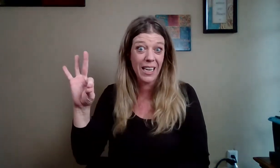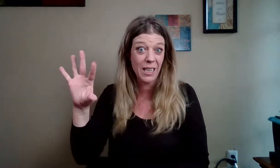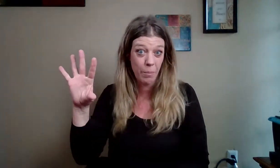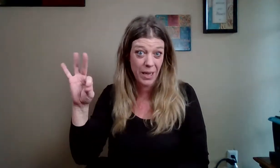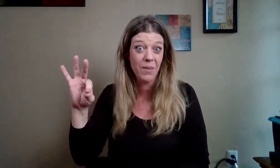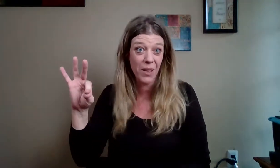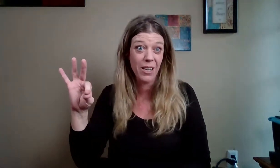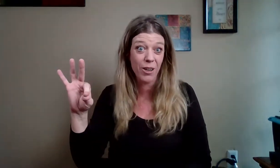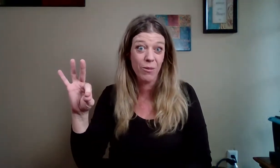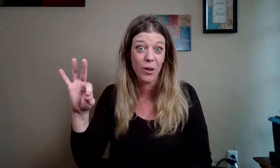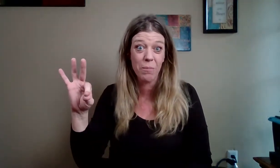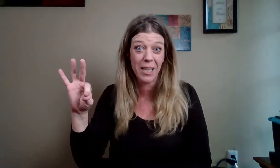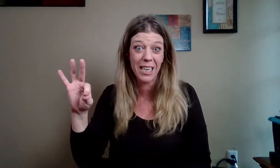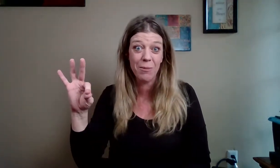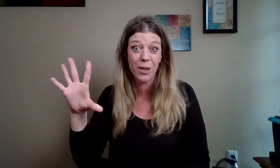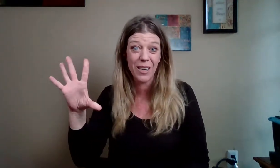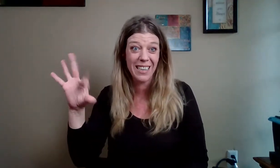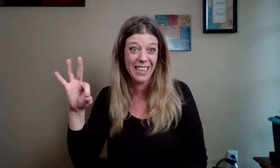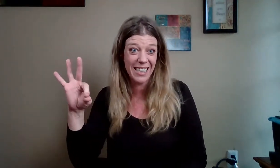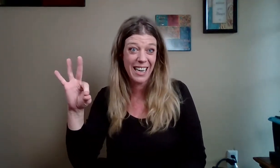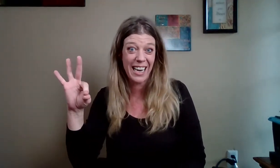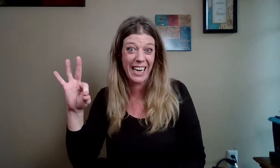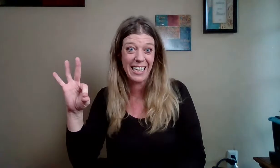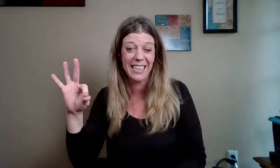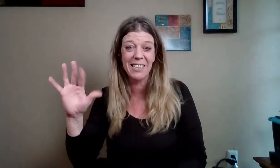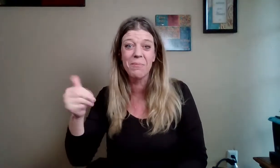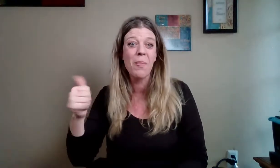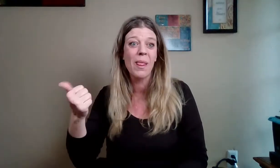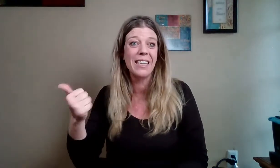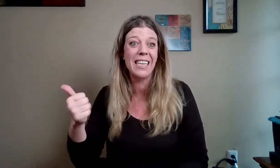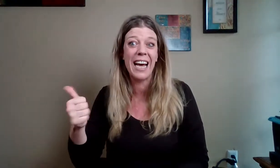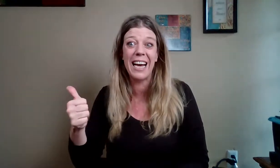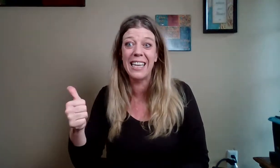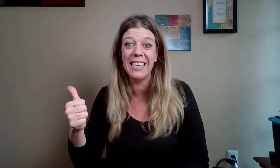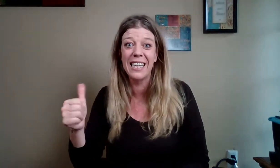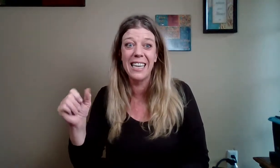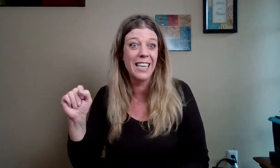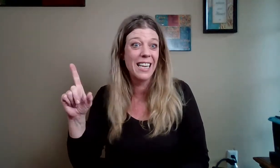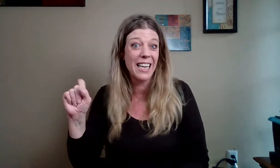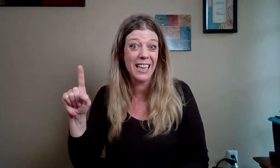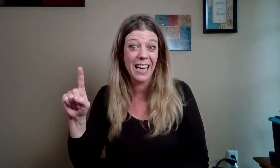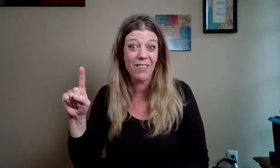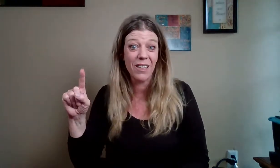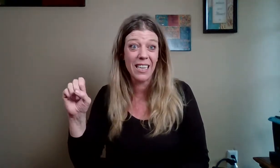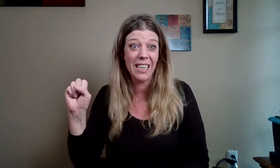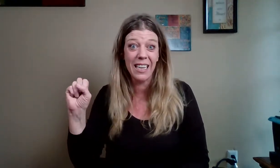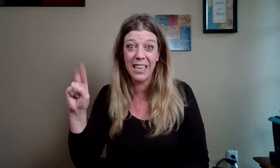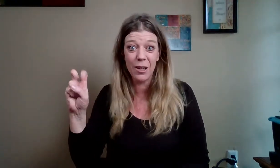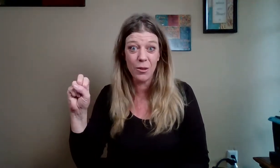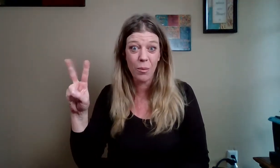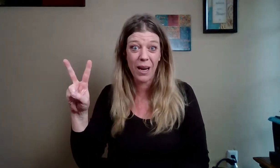The big finger for the big number? 9, 10, 11,